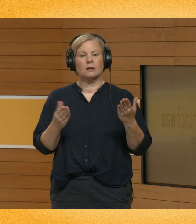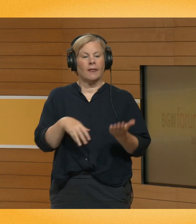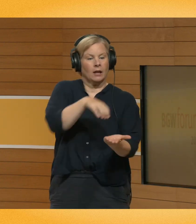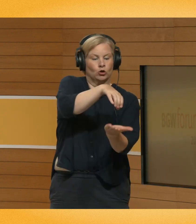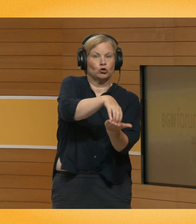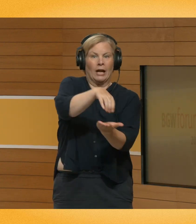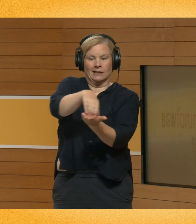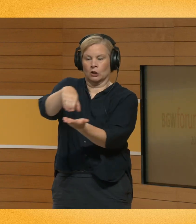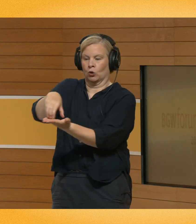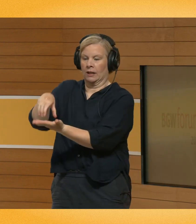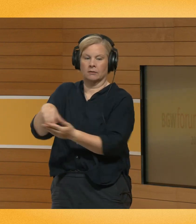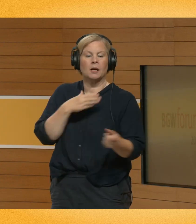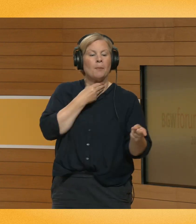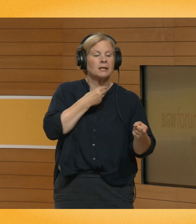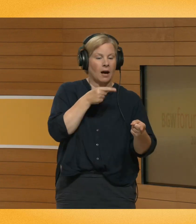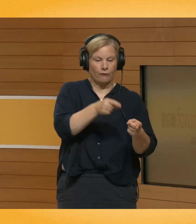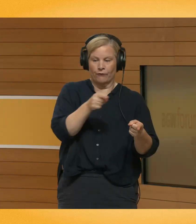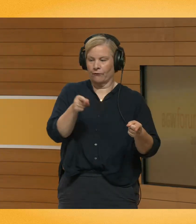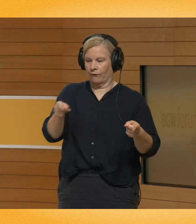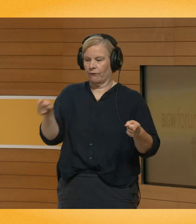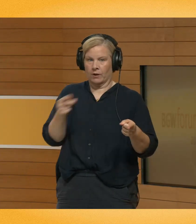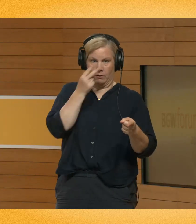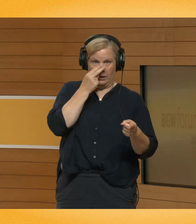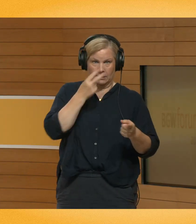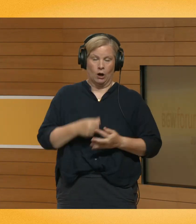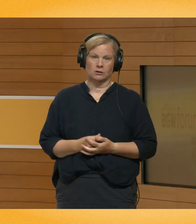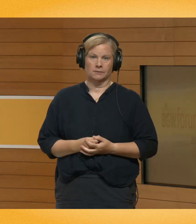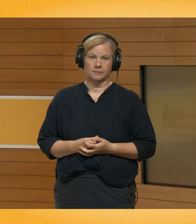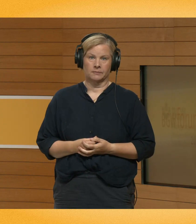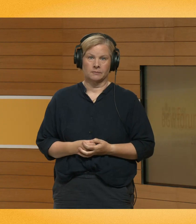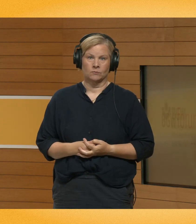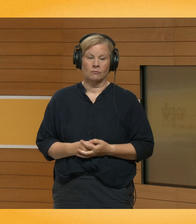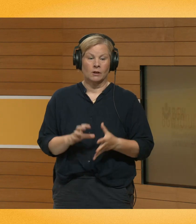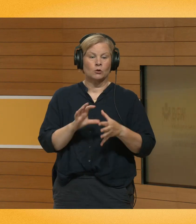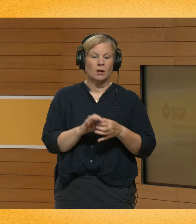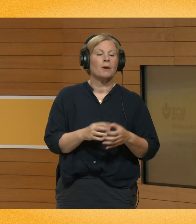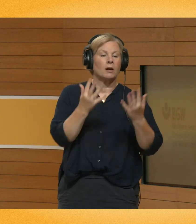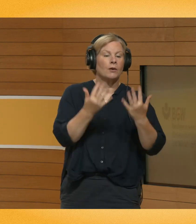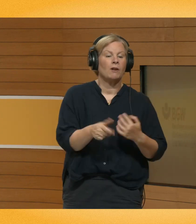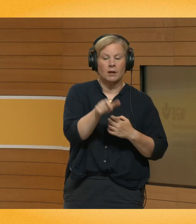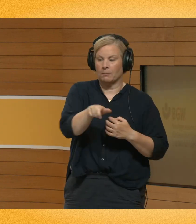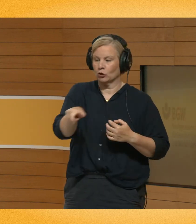that. So I suppose that's in response to